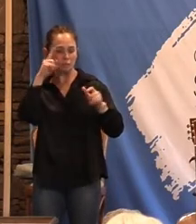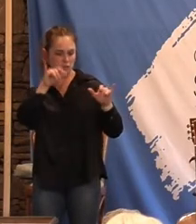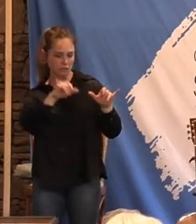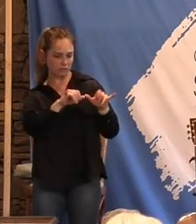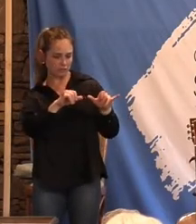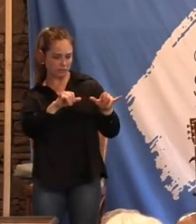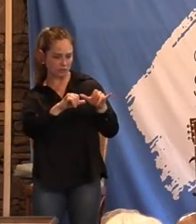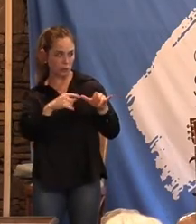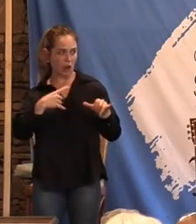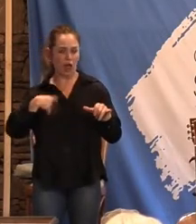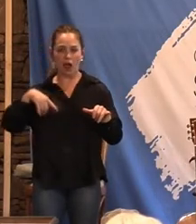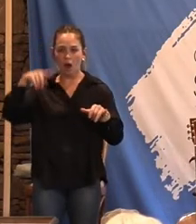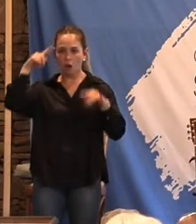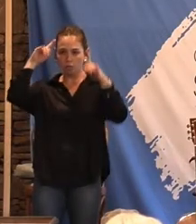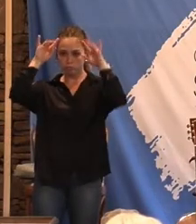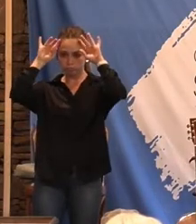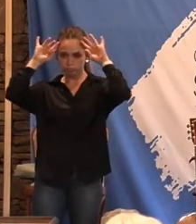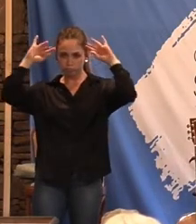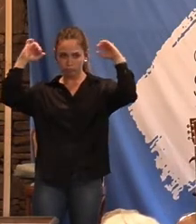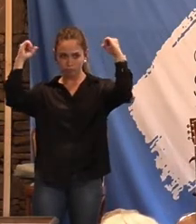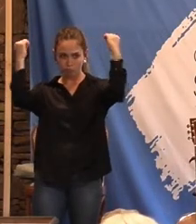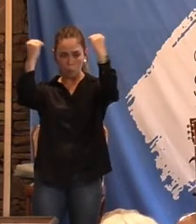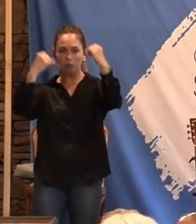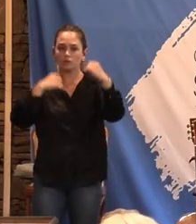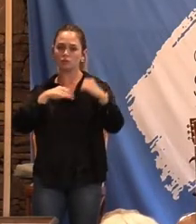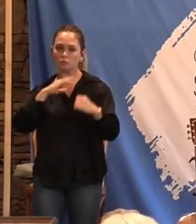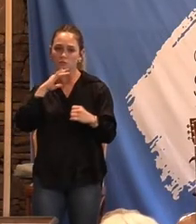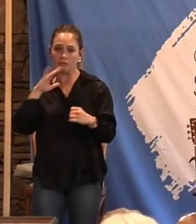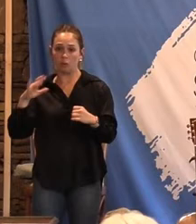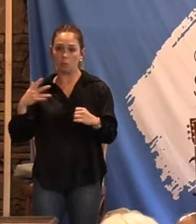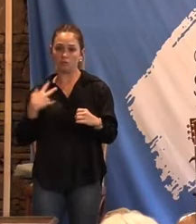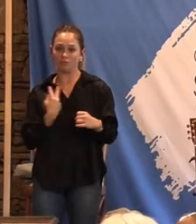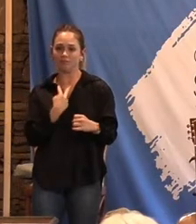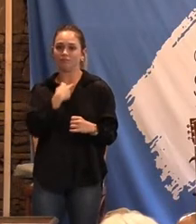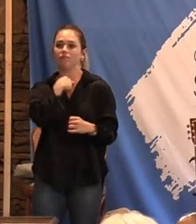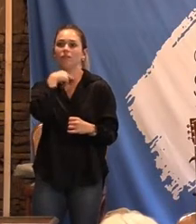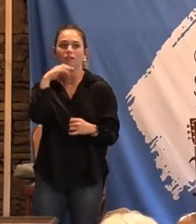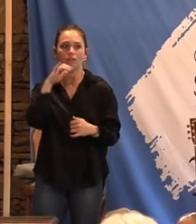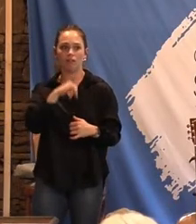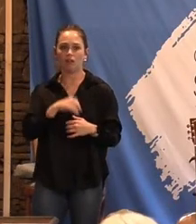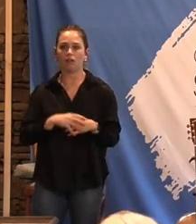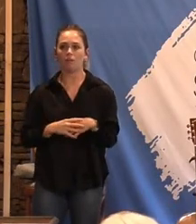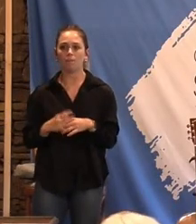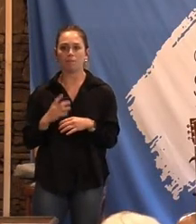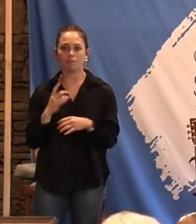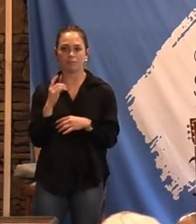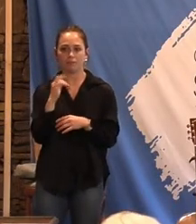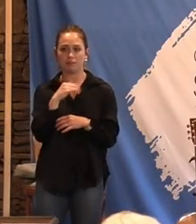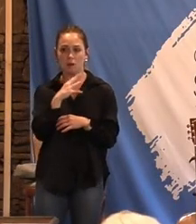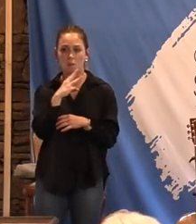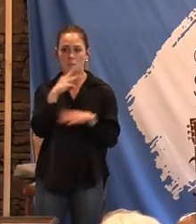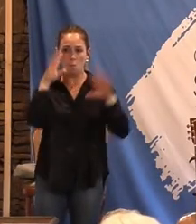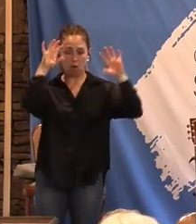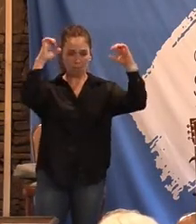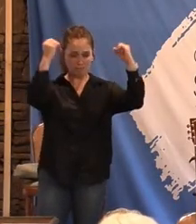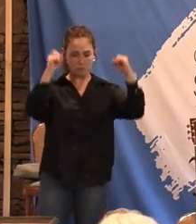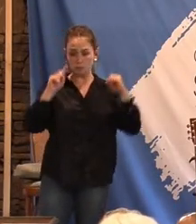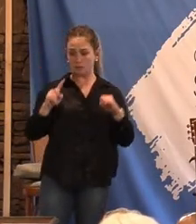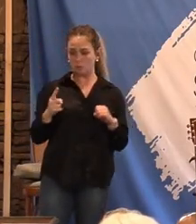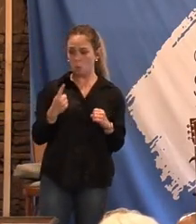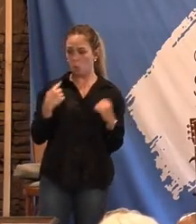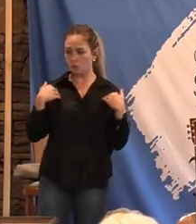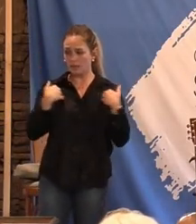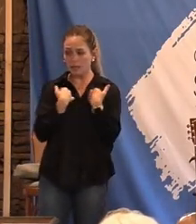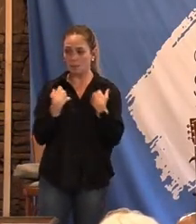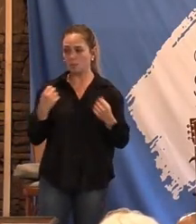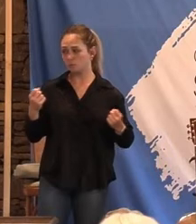And he had these horns that, oh, you never want to get caught up in that. And so he was that, the water buffalo was the only animal